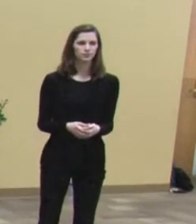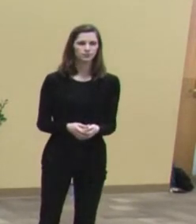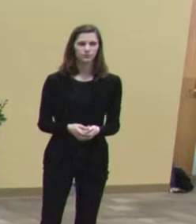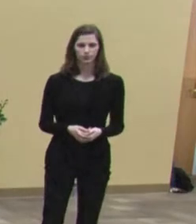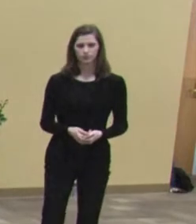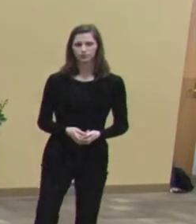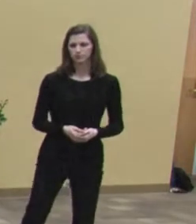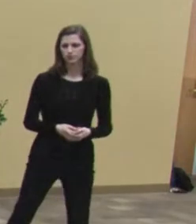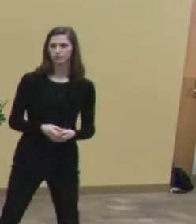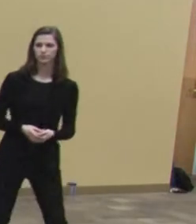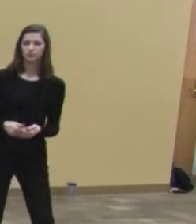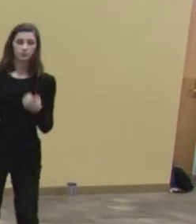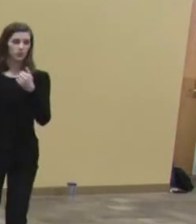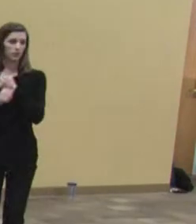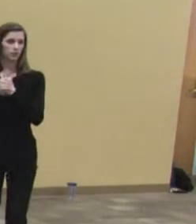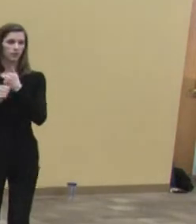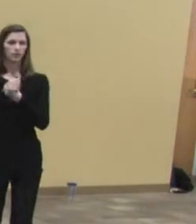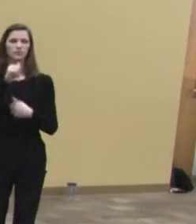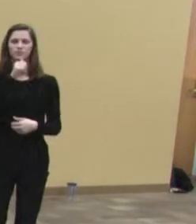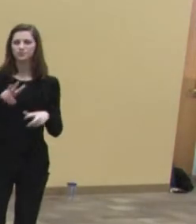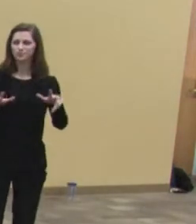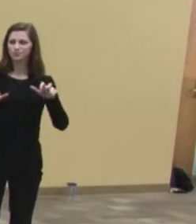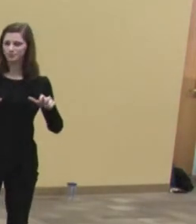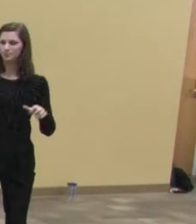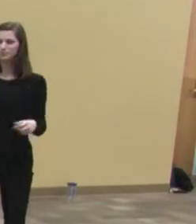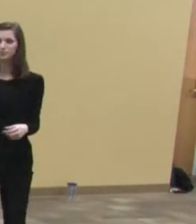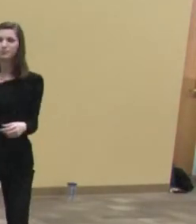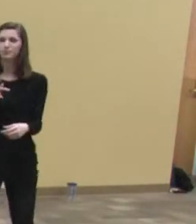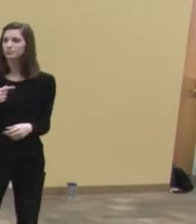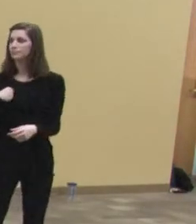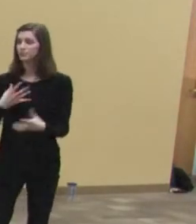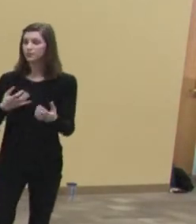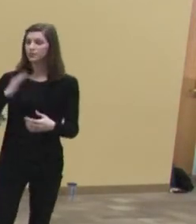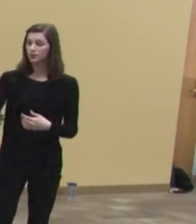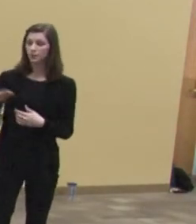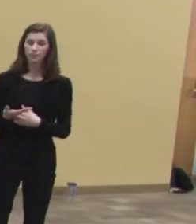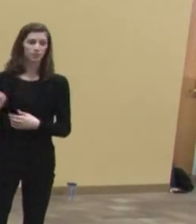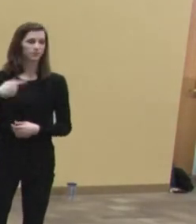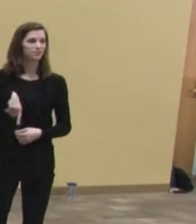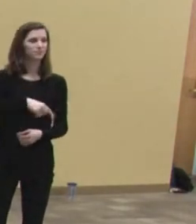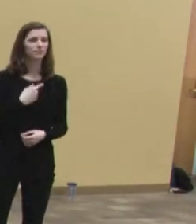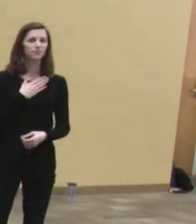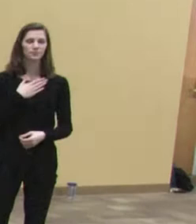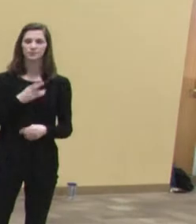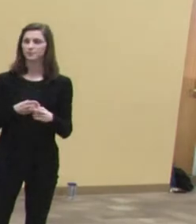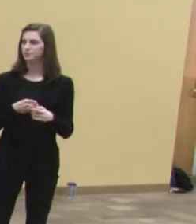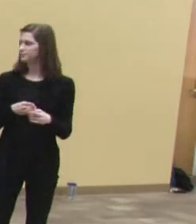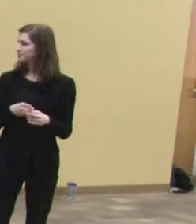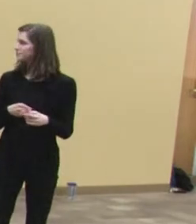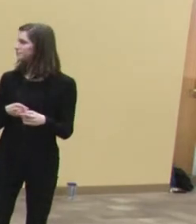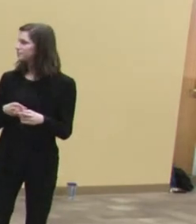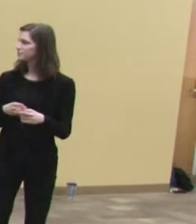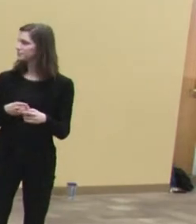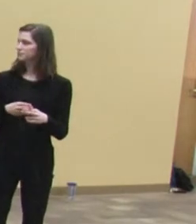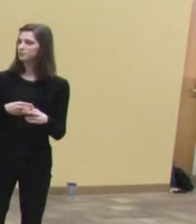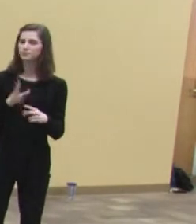Dangerous, unselfish. I just wanted to welcome you here today. And, my name is Jonathan Quash. I'm the director.